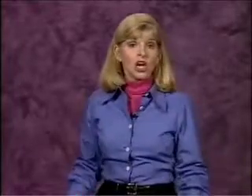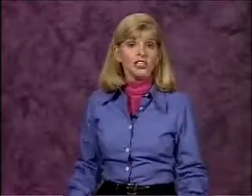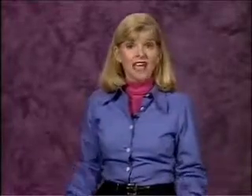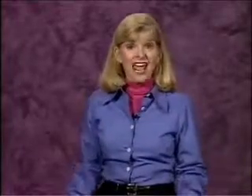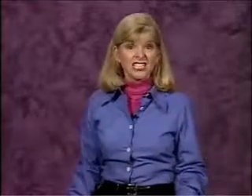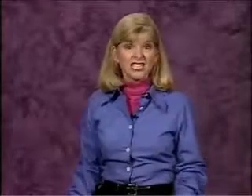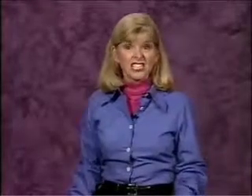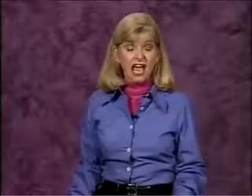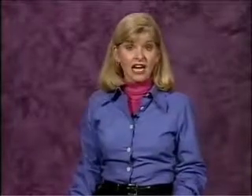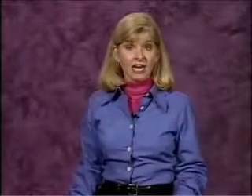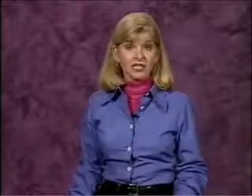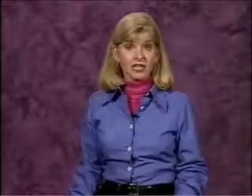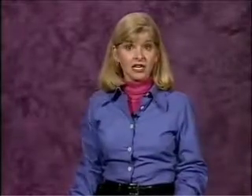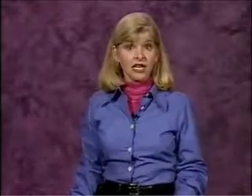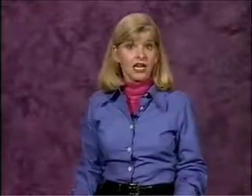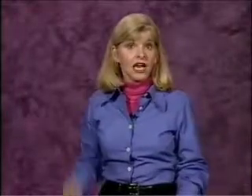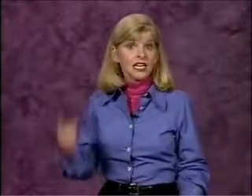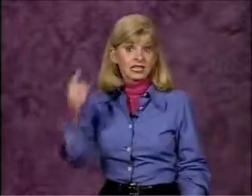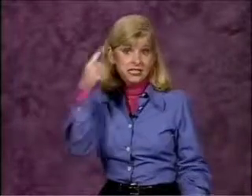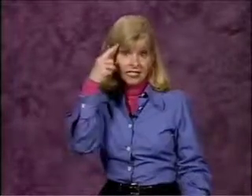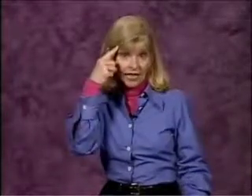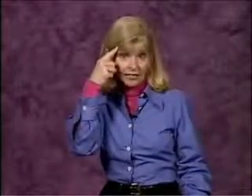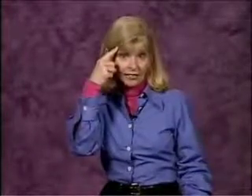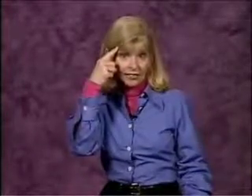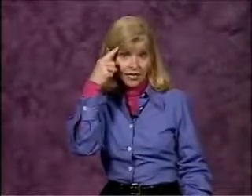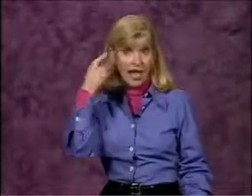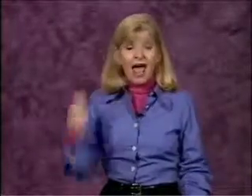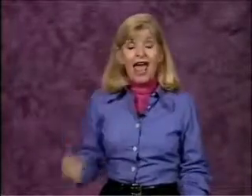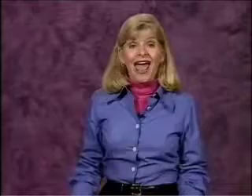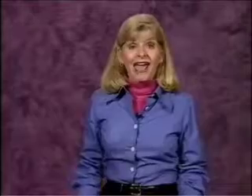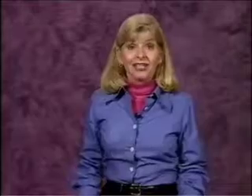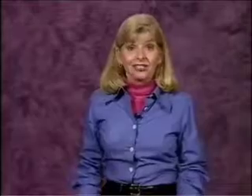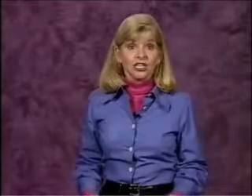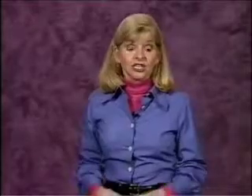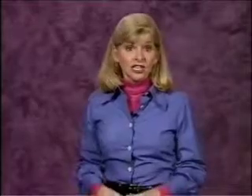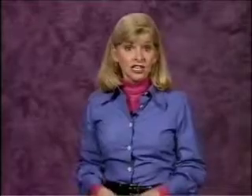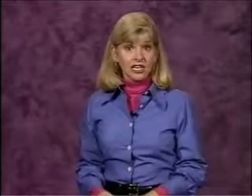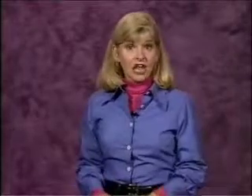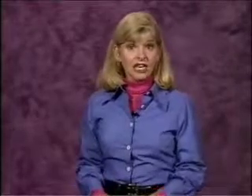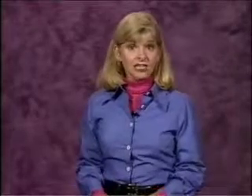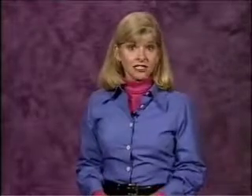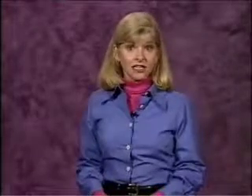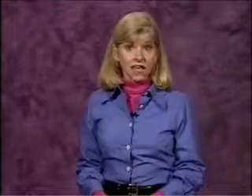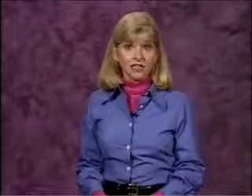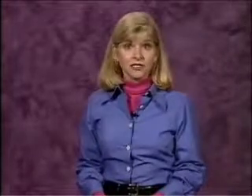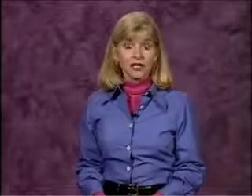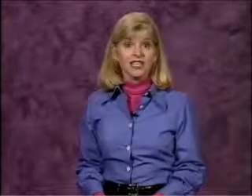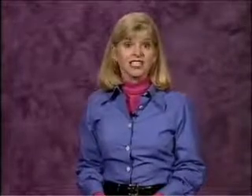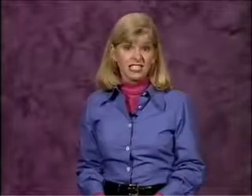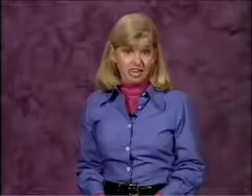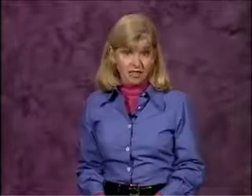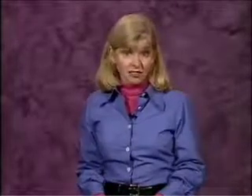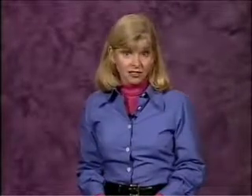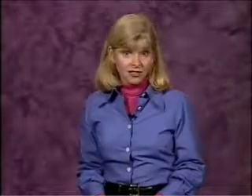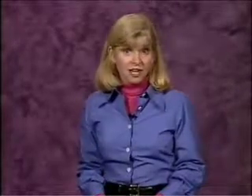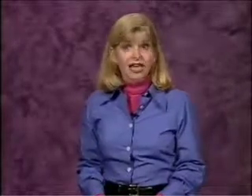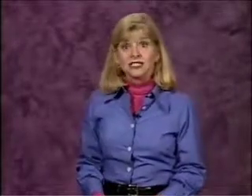because S-E-N-S-E, cents, and C-E-N-T-S, cents,